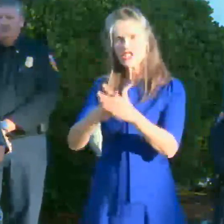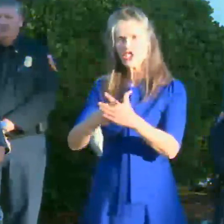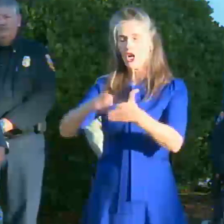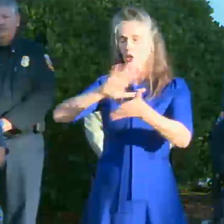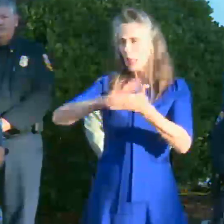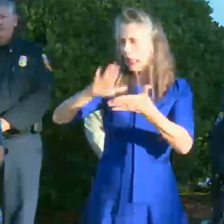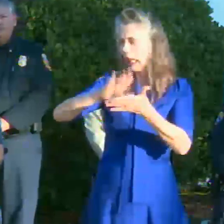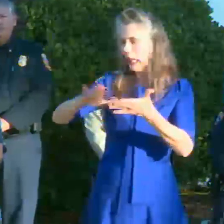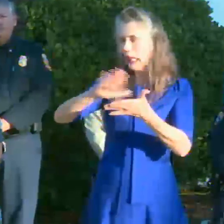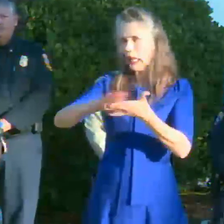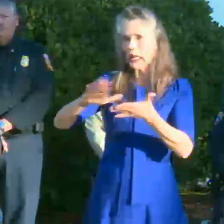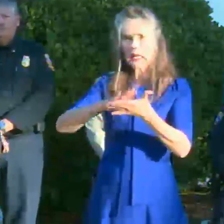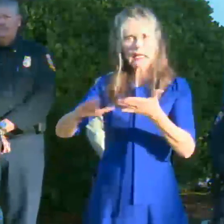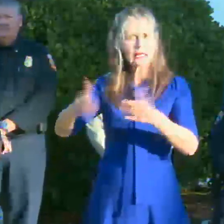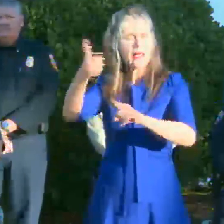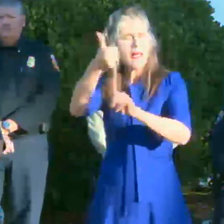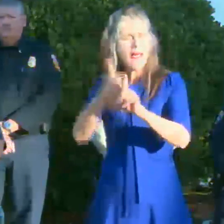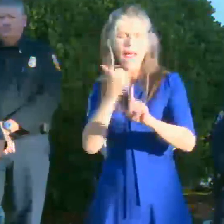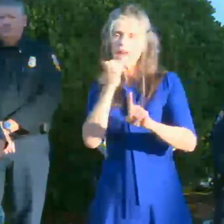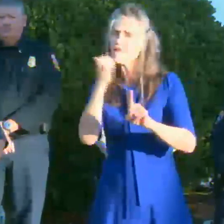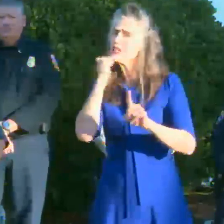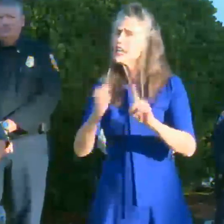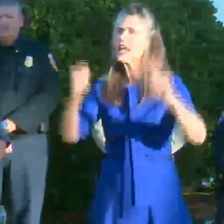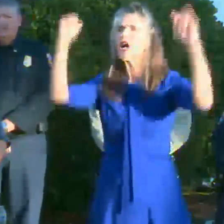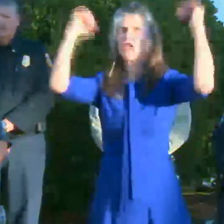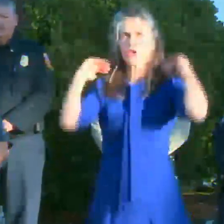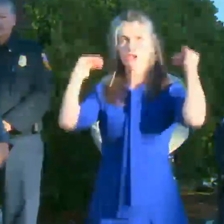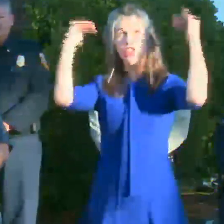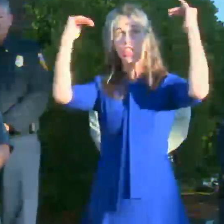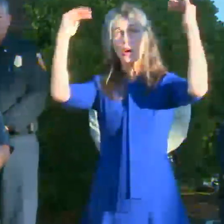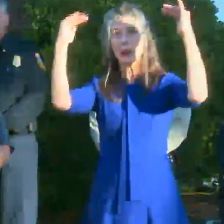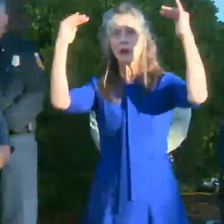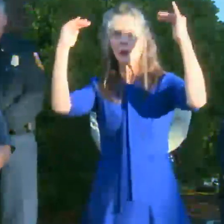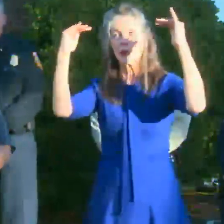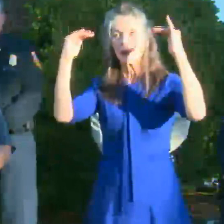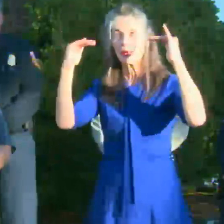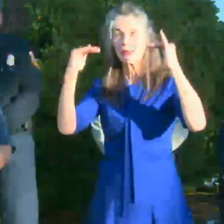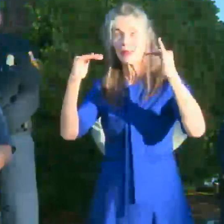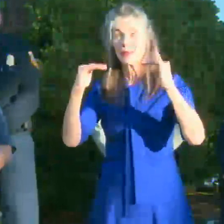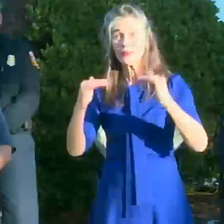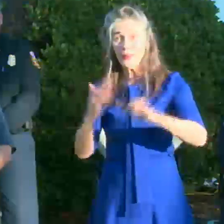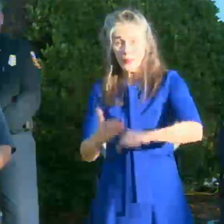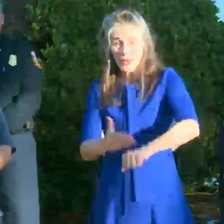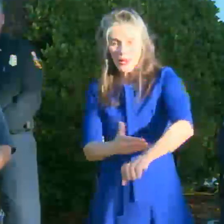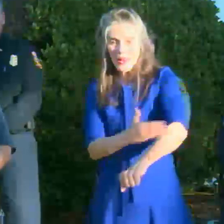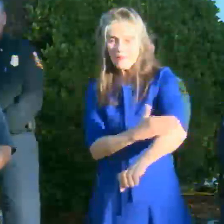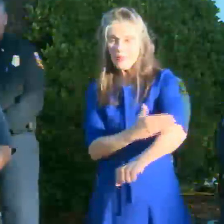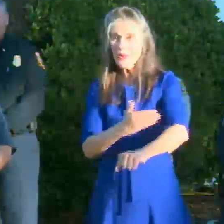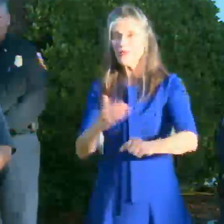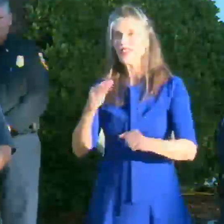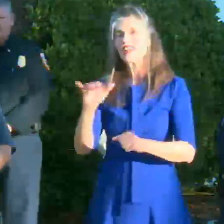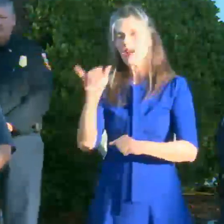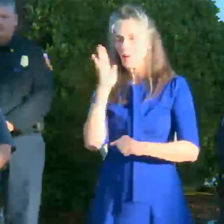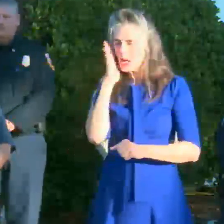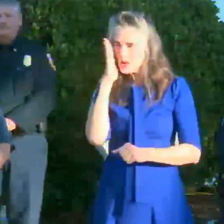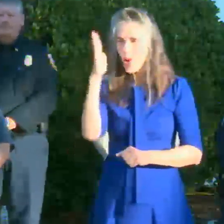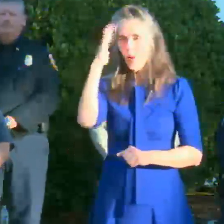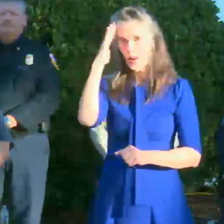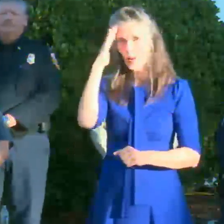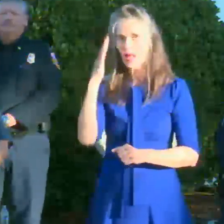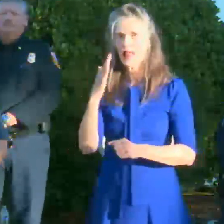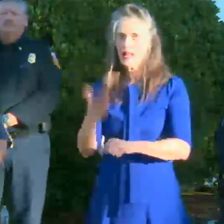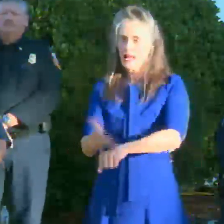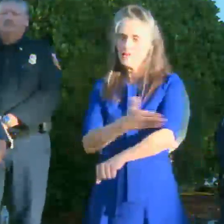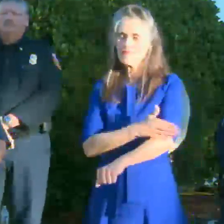time, but progress will be made each day, and we will improve conditions in the area. And on that note, I'd like to also mention